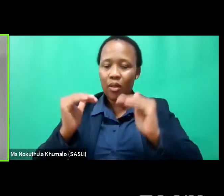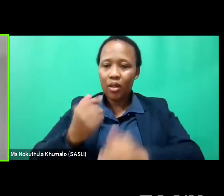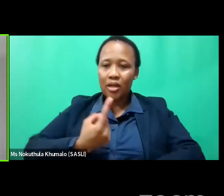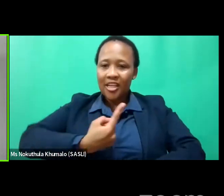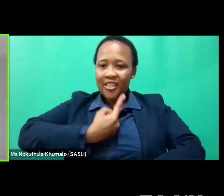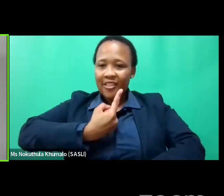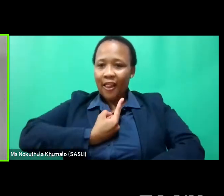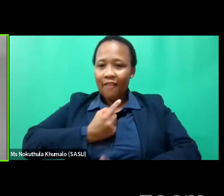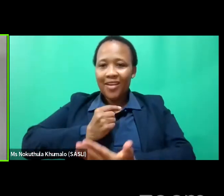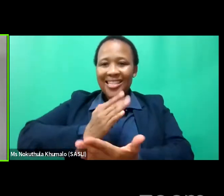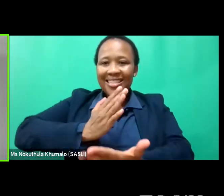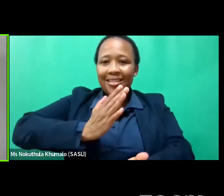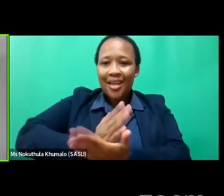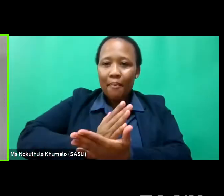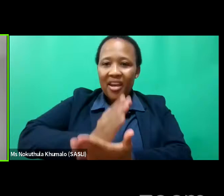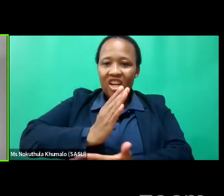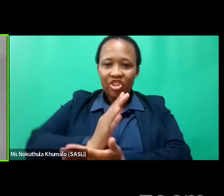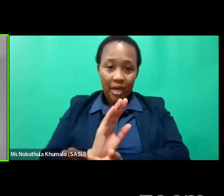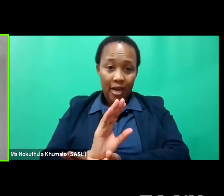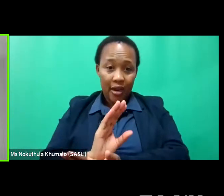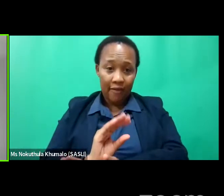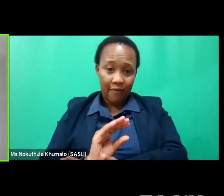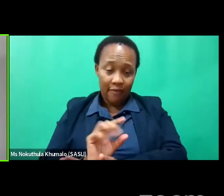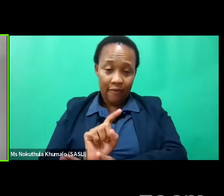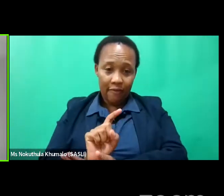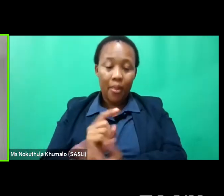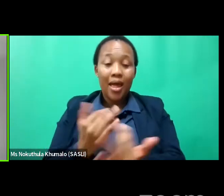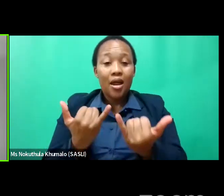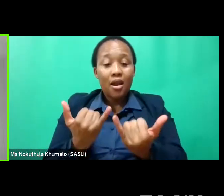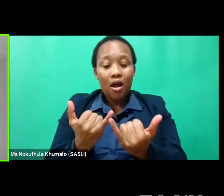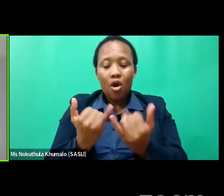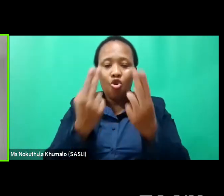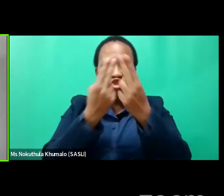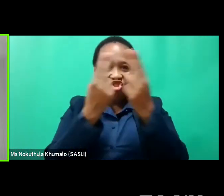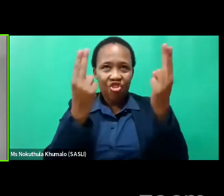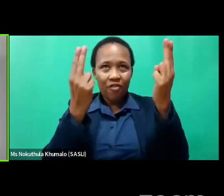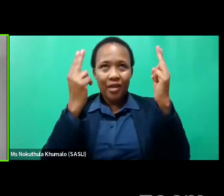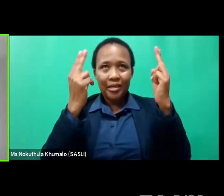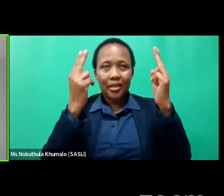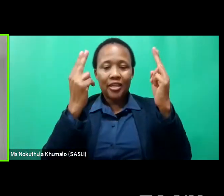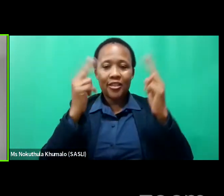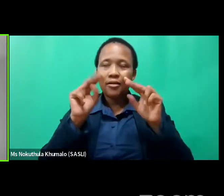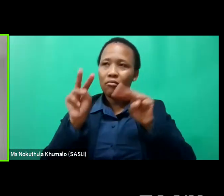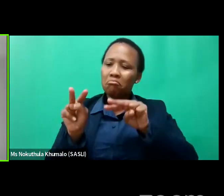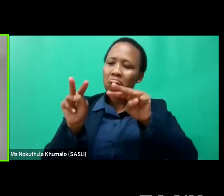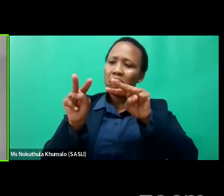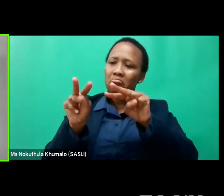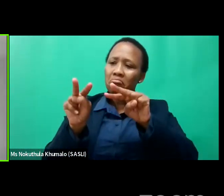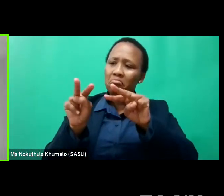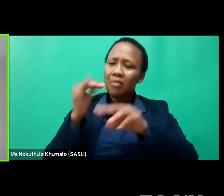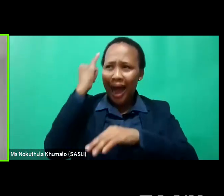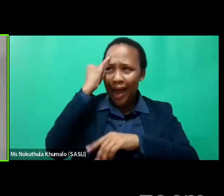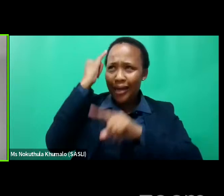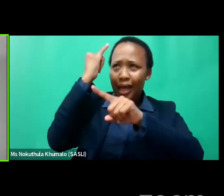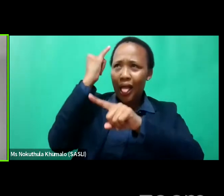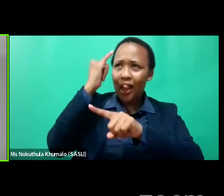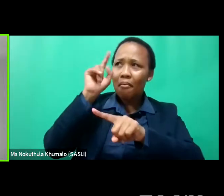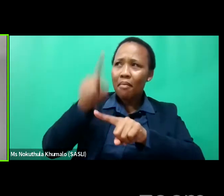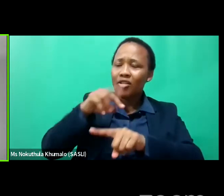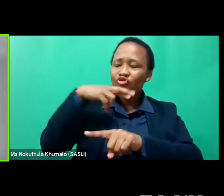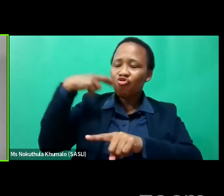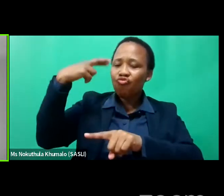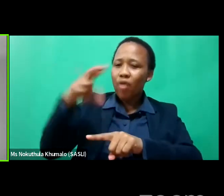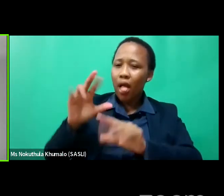This university is struggling with how to make this ideal a reality through the creation of